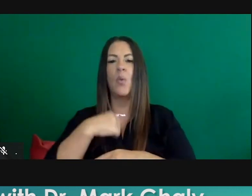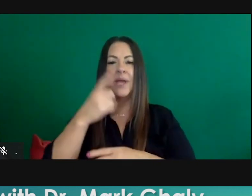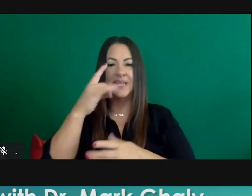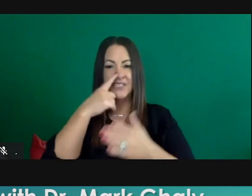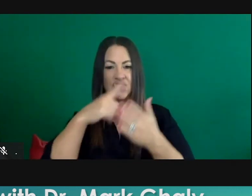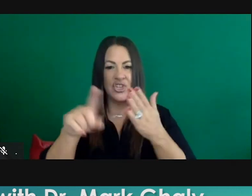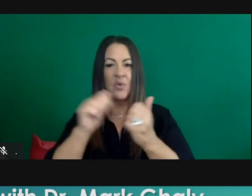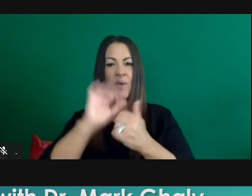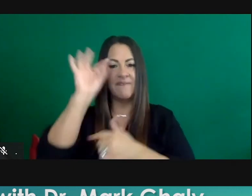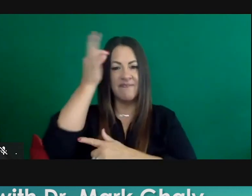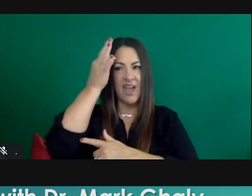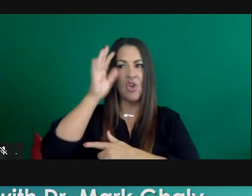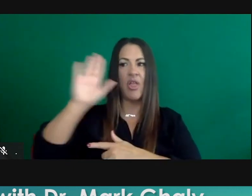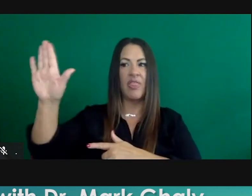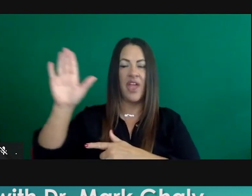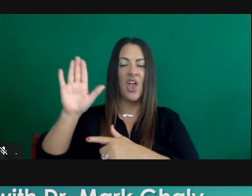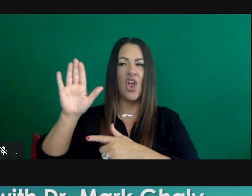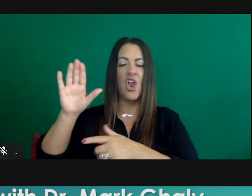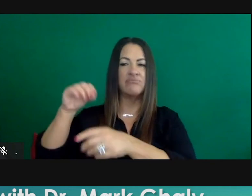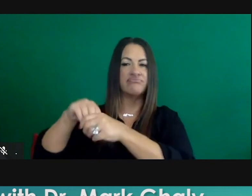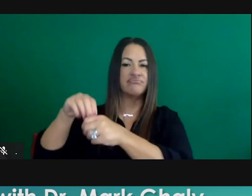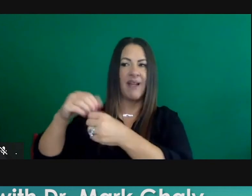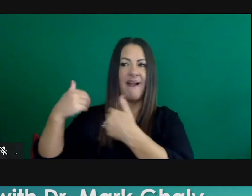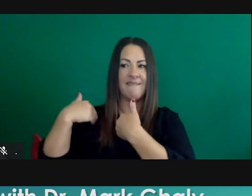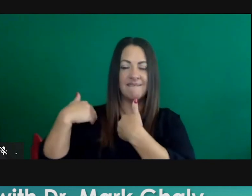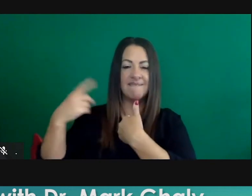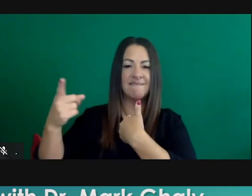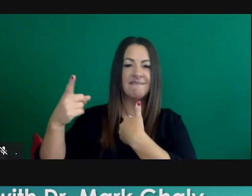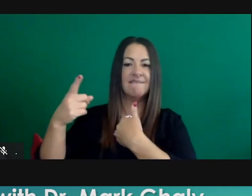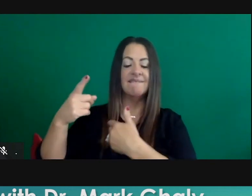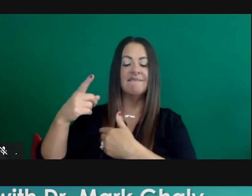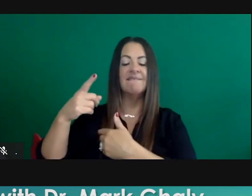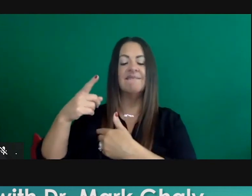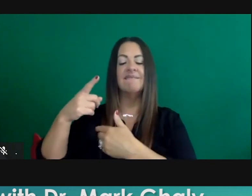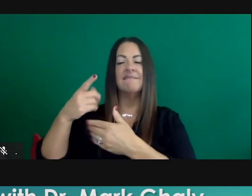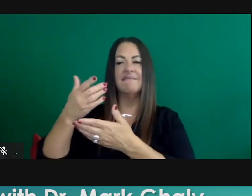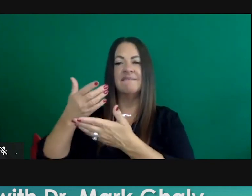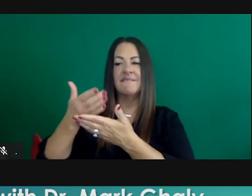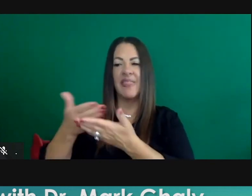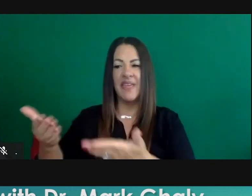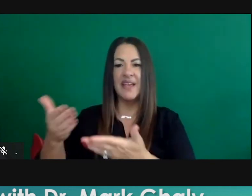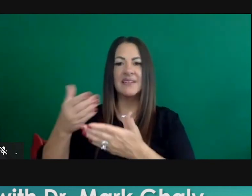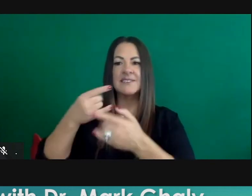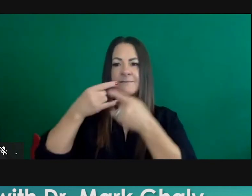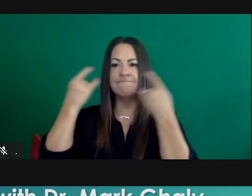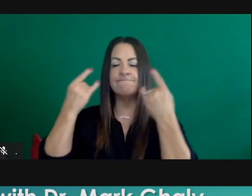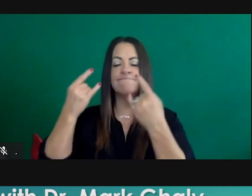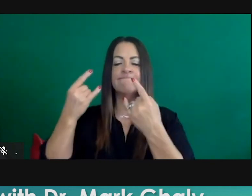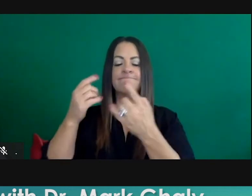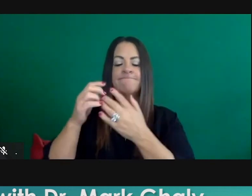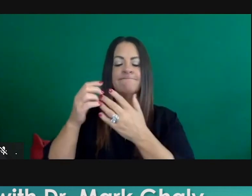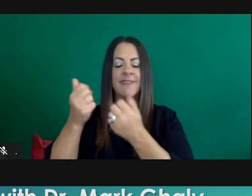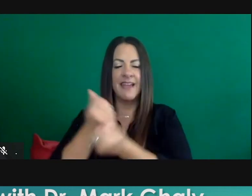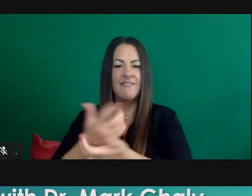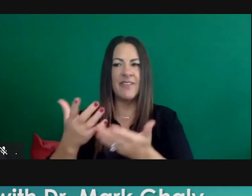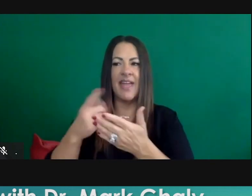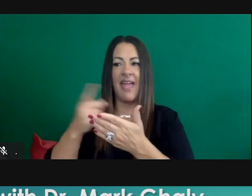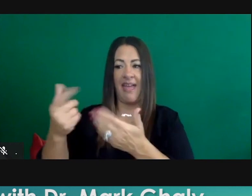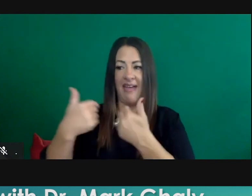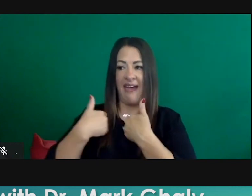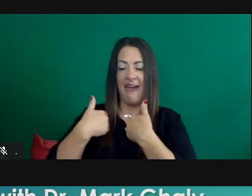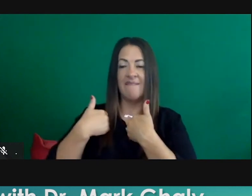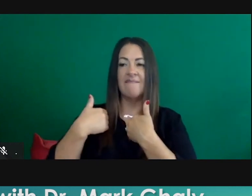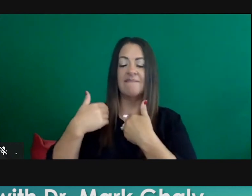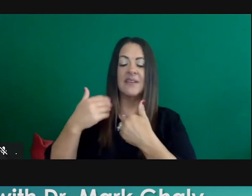we put in place plans so that California can continue to be fairly self-sufficient, have the supply chains